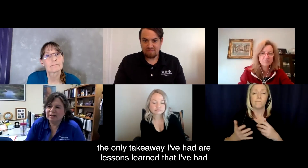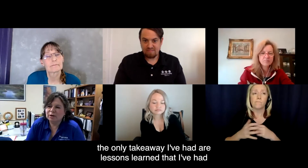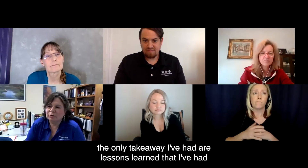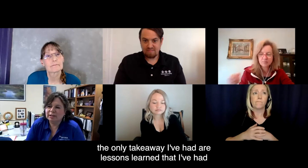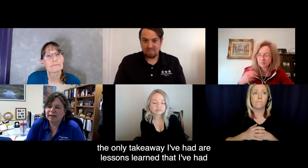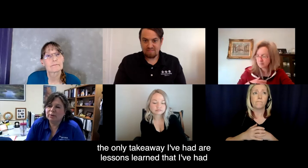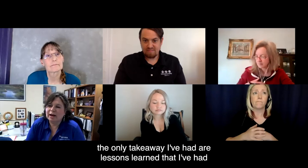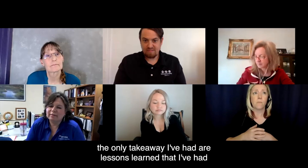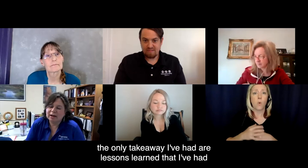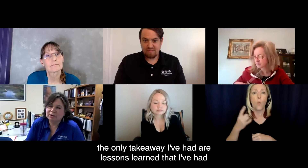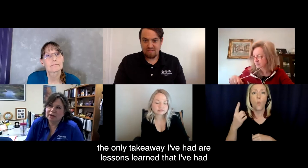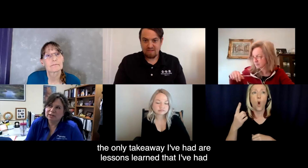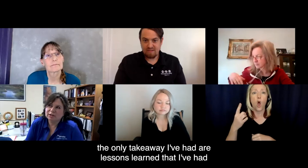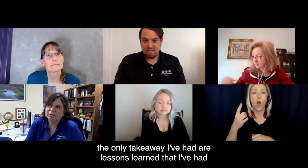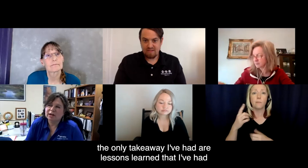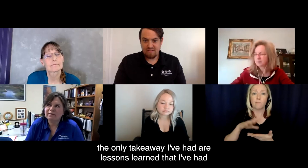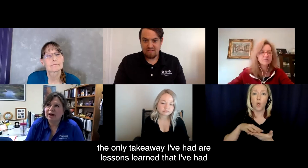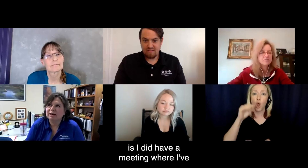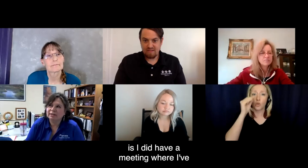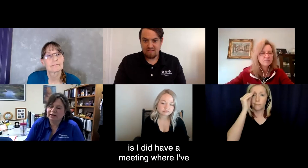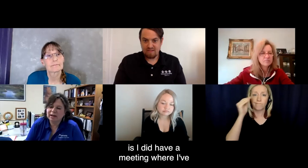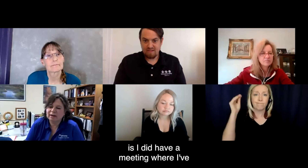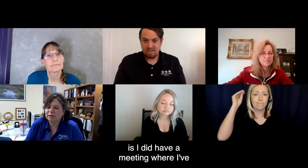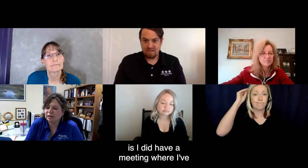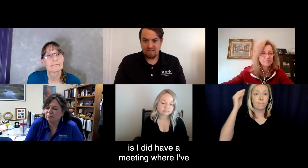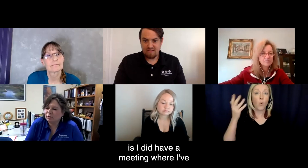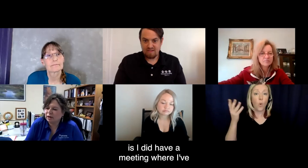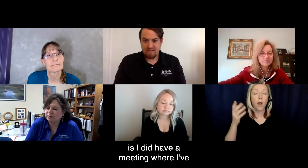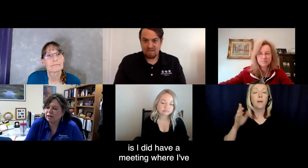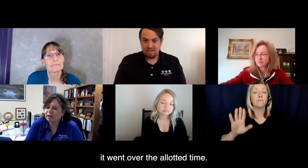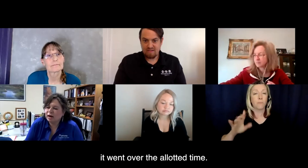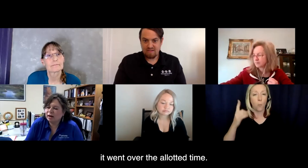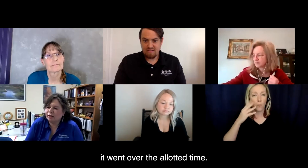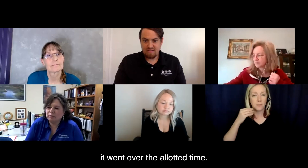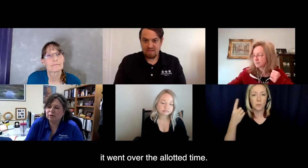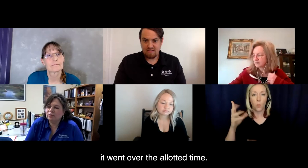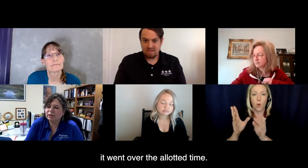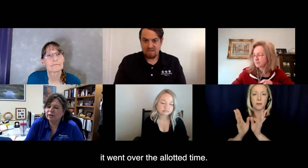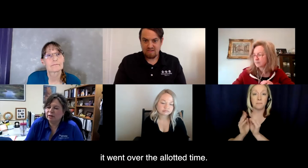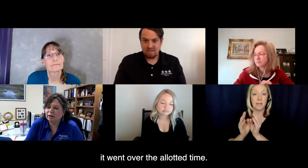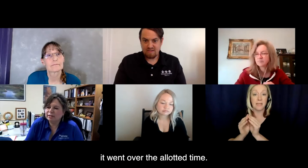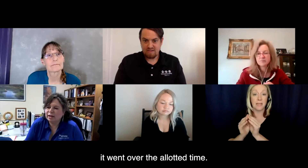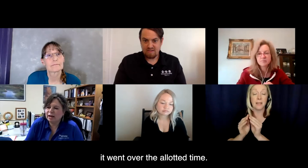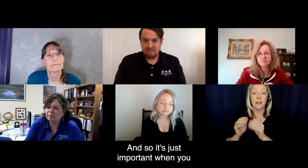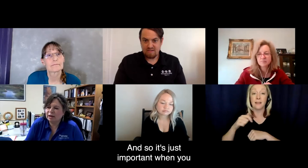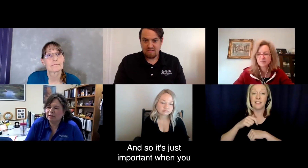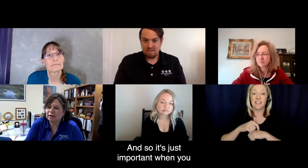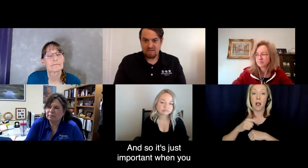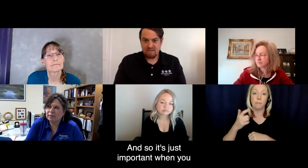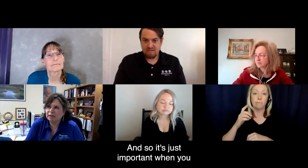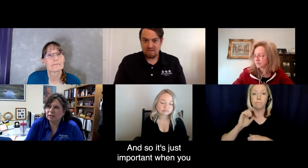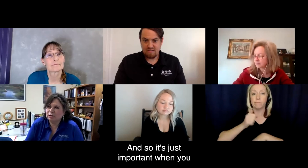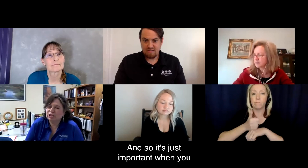I guess the only takeaway I've had or lessons learned that I've had is I did have a meeting where it went over the allotted time.